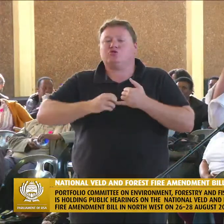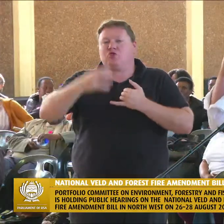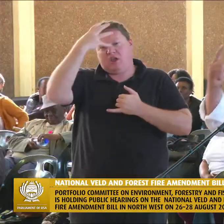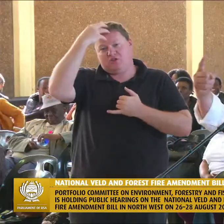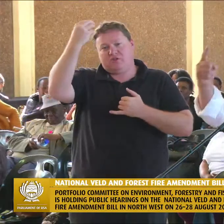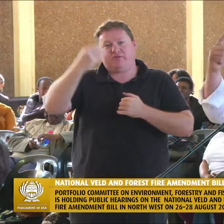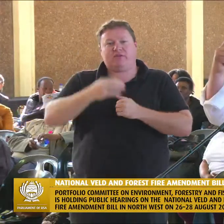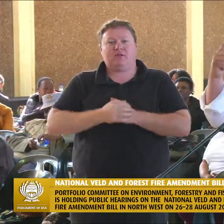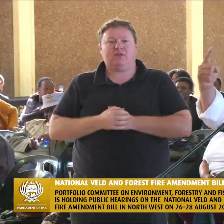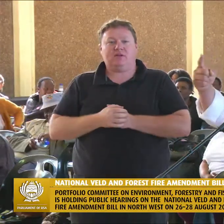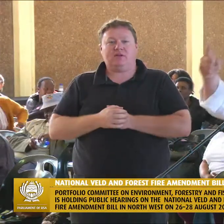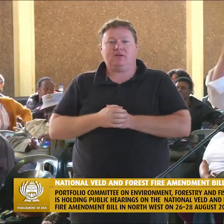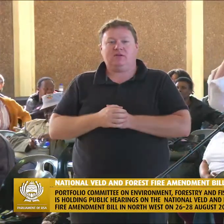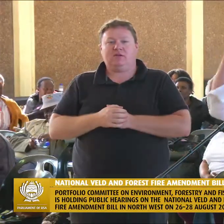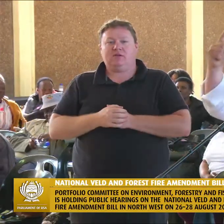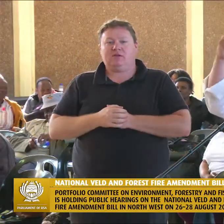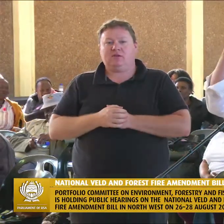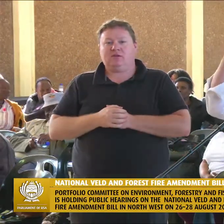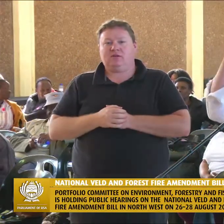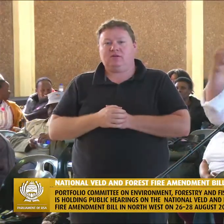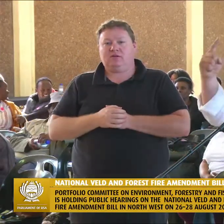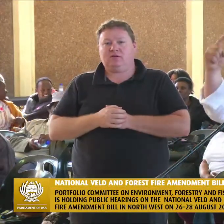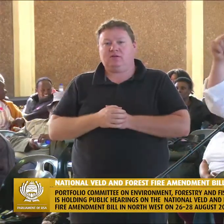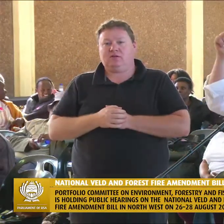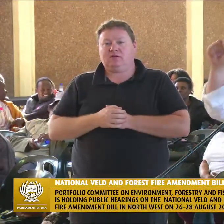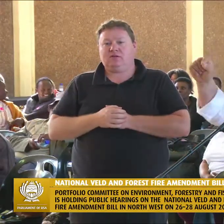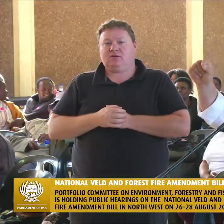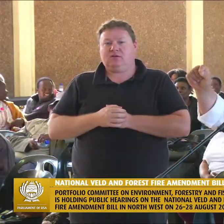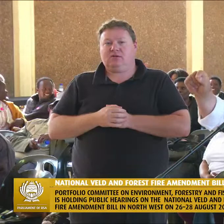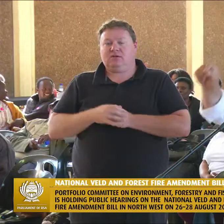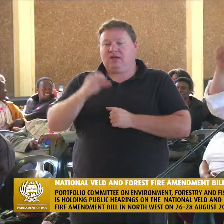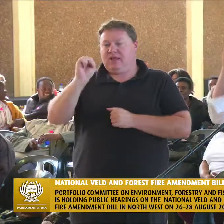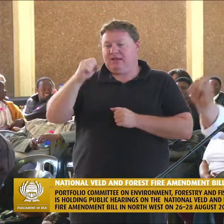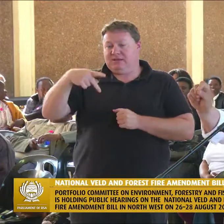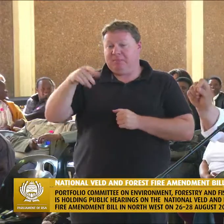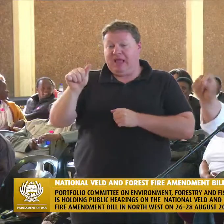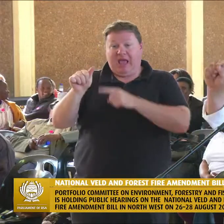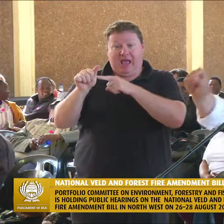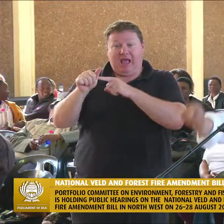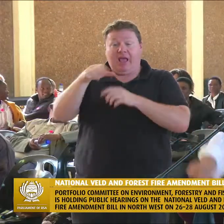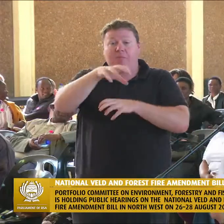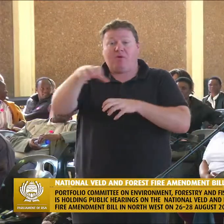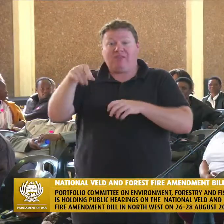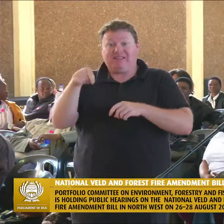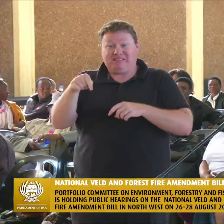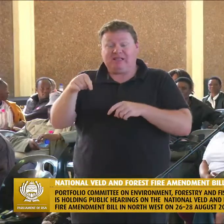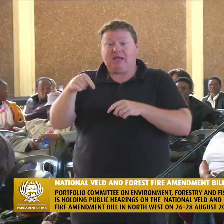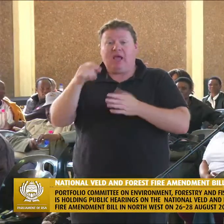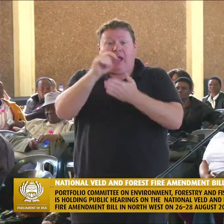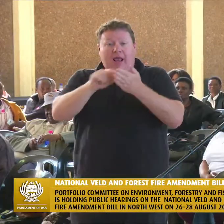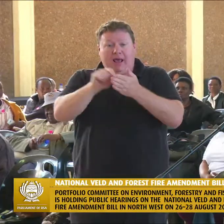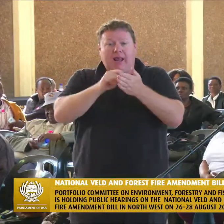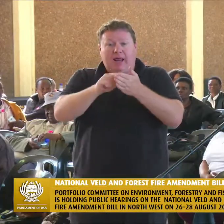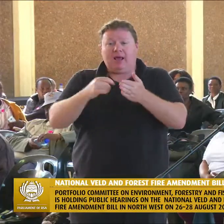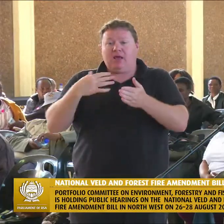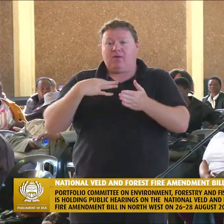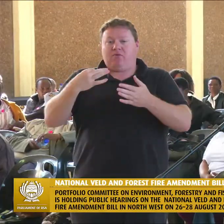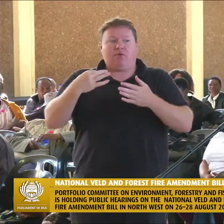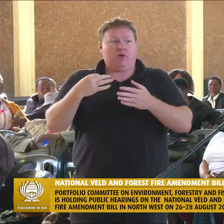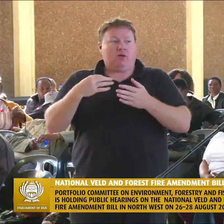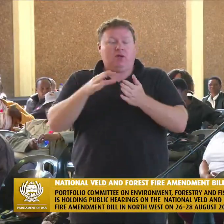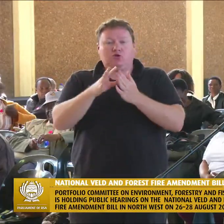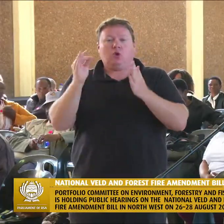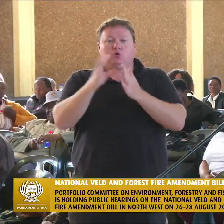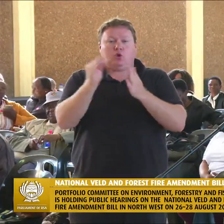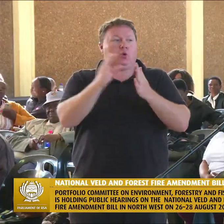i was unanimously elected by all the fbi's in this province to represent the community give me okay